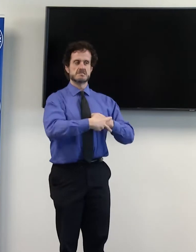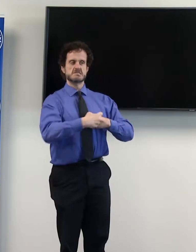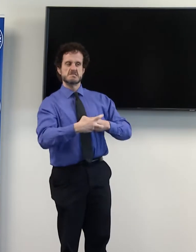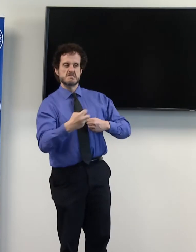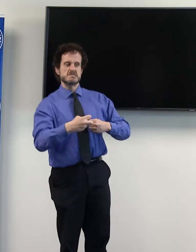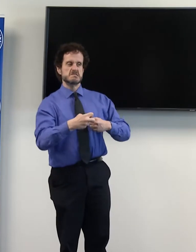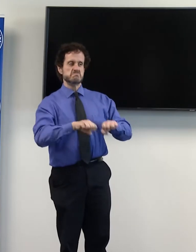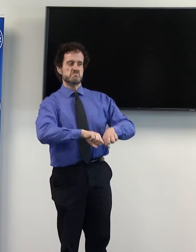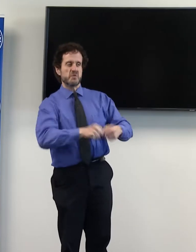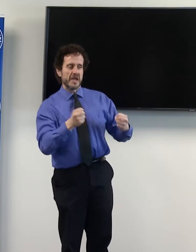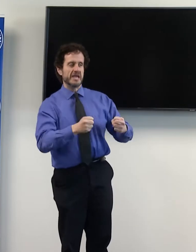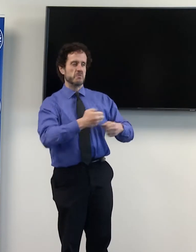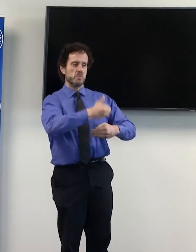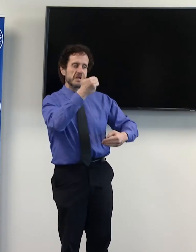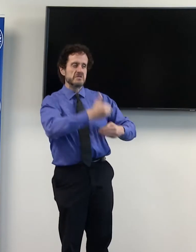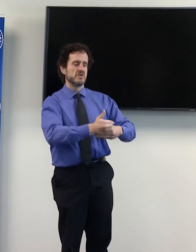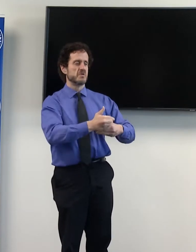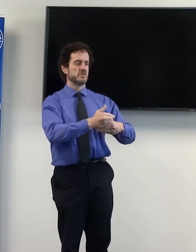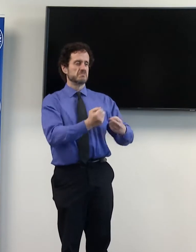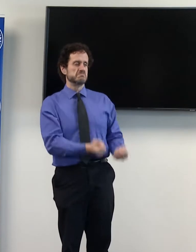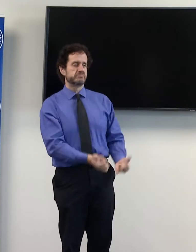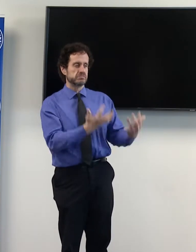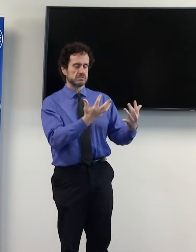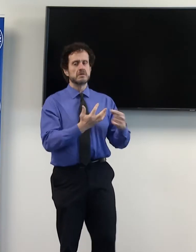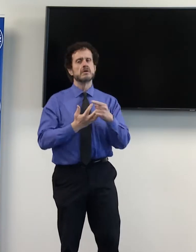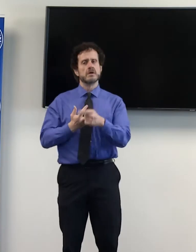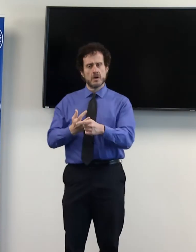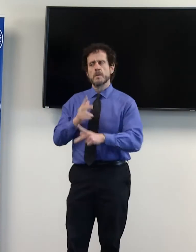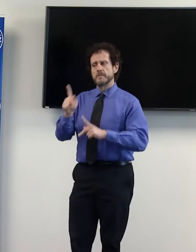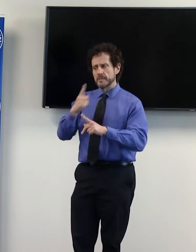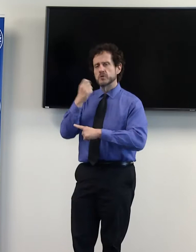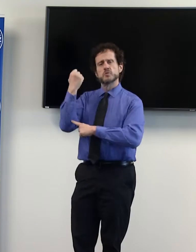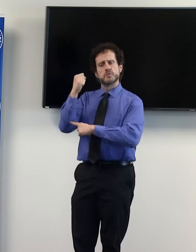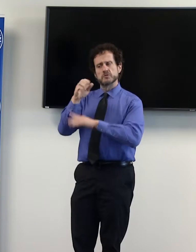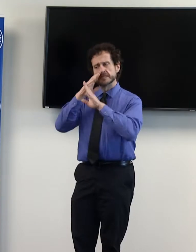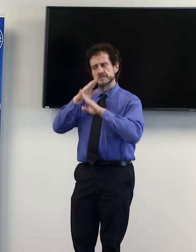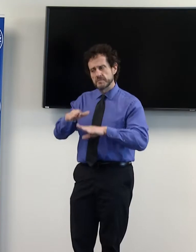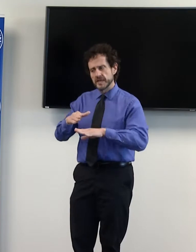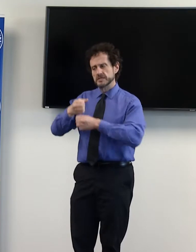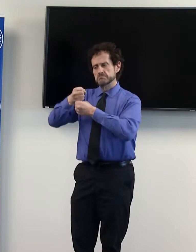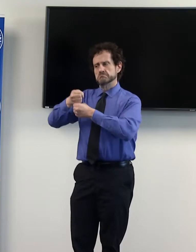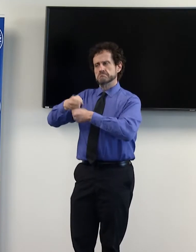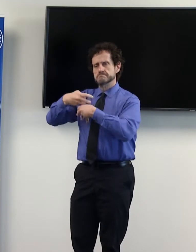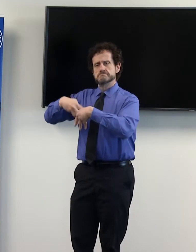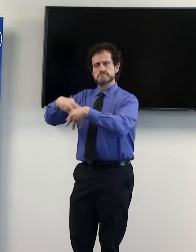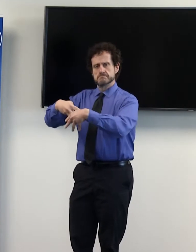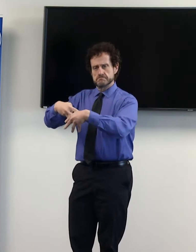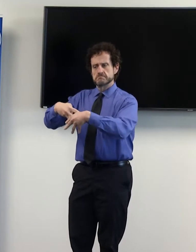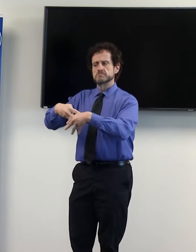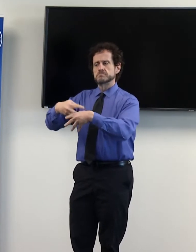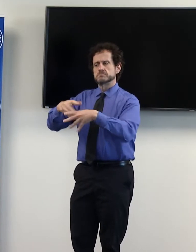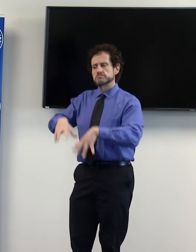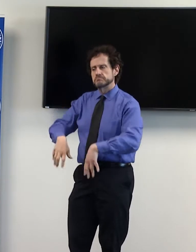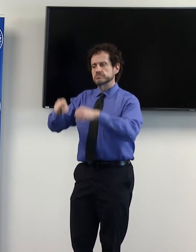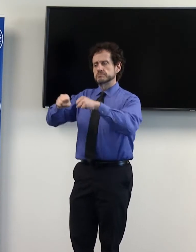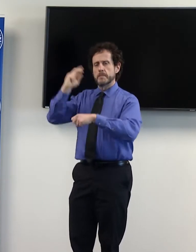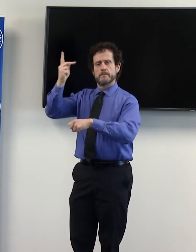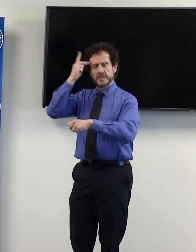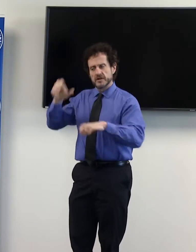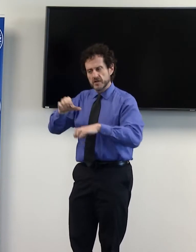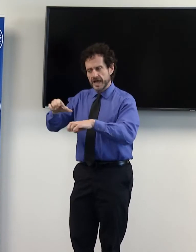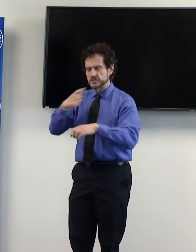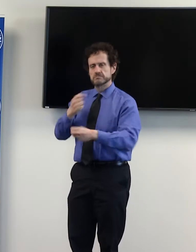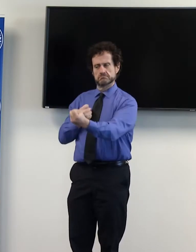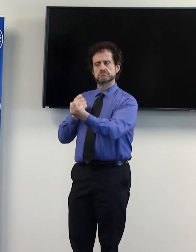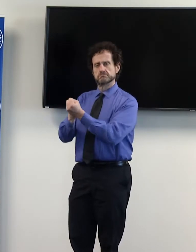who exercised their right to protest and transformed their anger and frustration into political action.